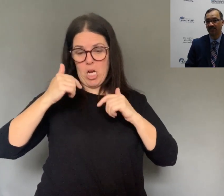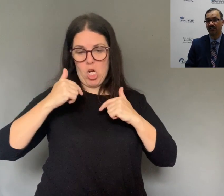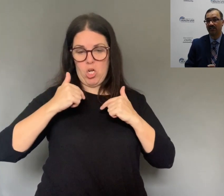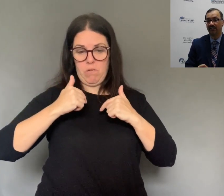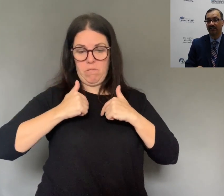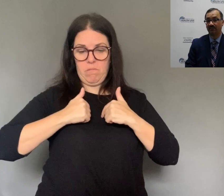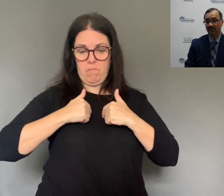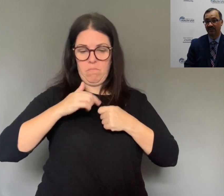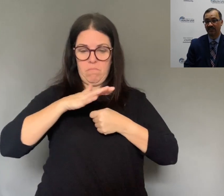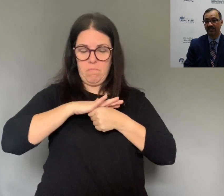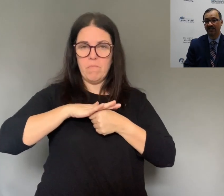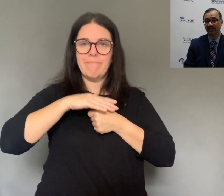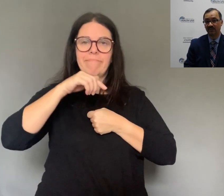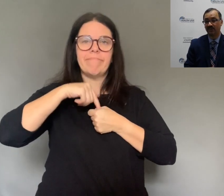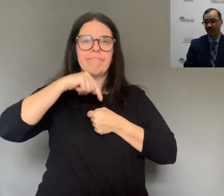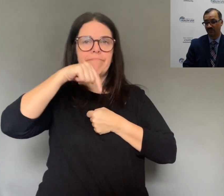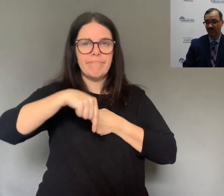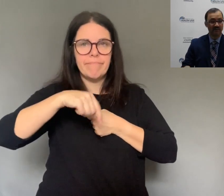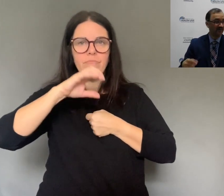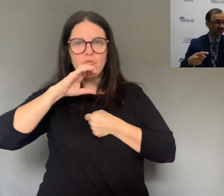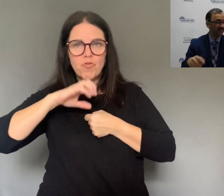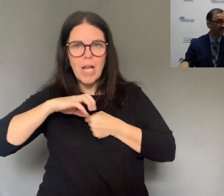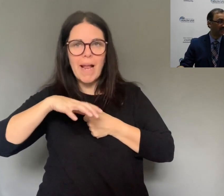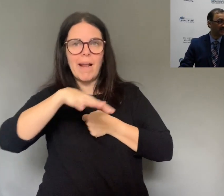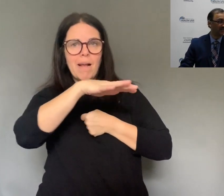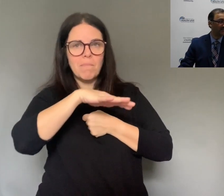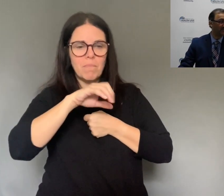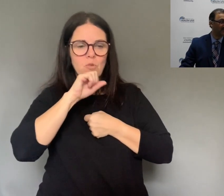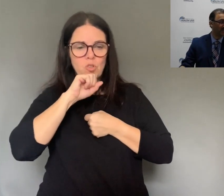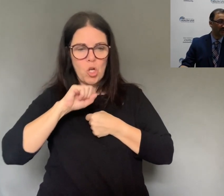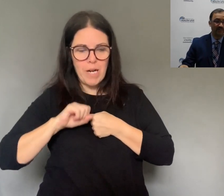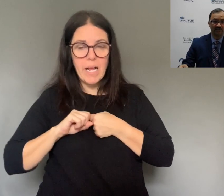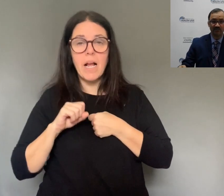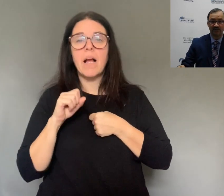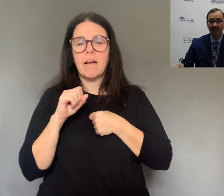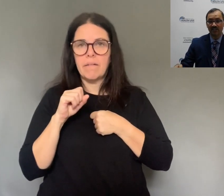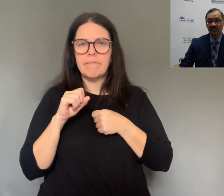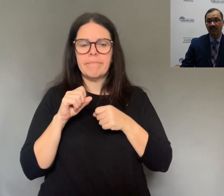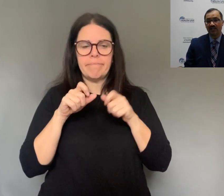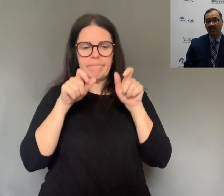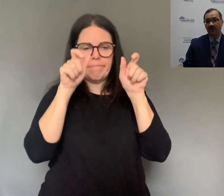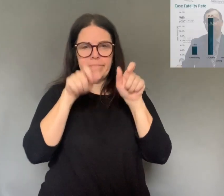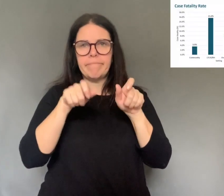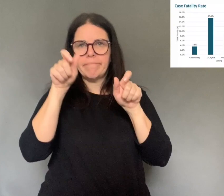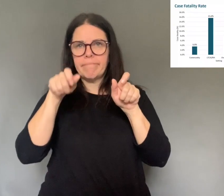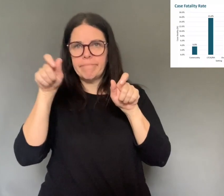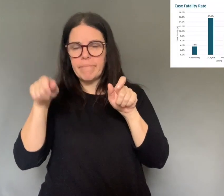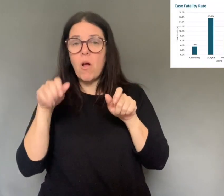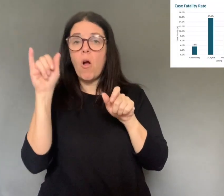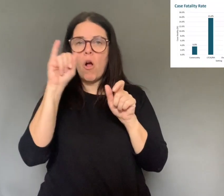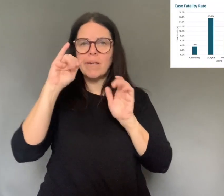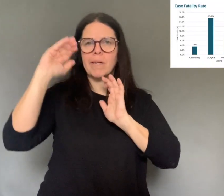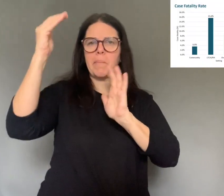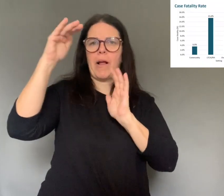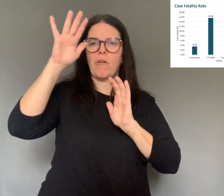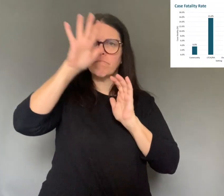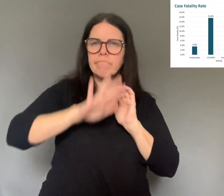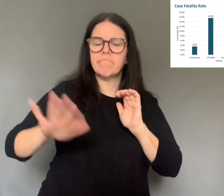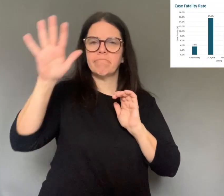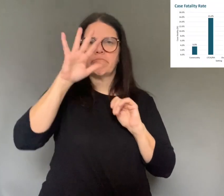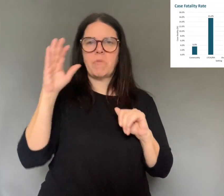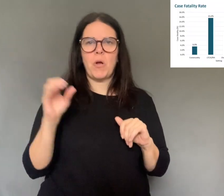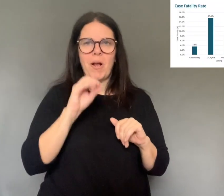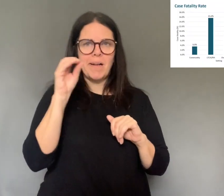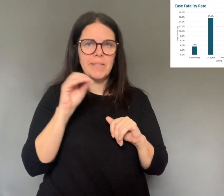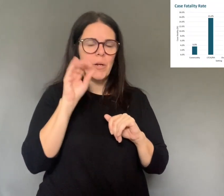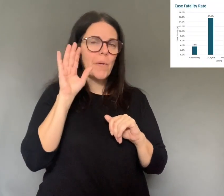population comparison, and that's where one of the graph, and if we can go back to Mark, One graph, it shows in particular